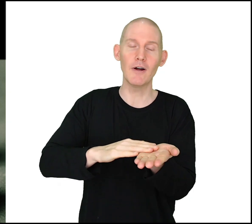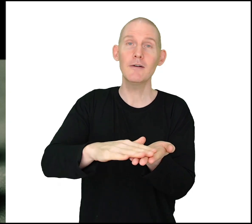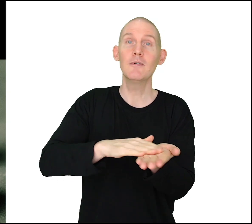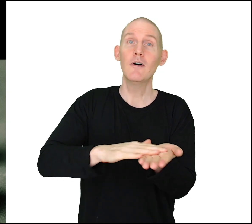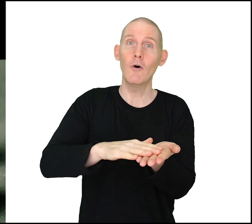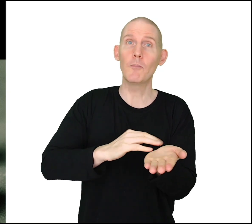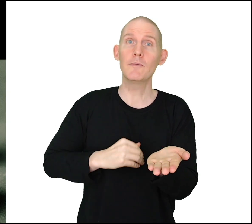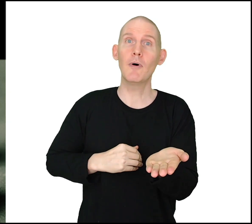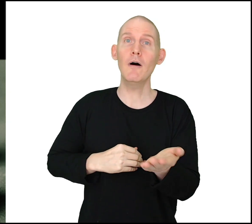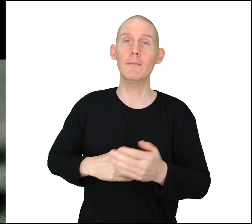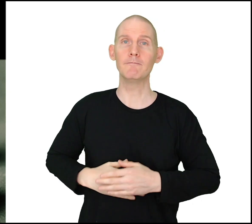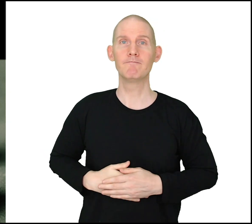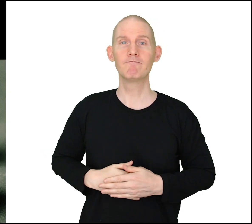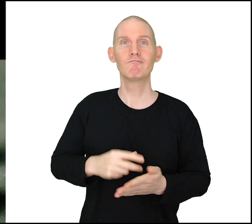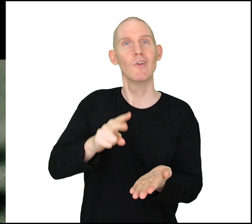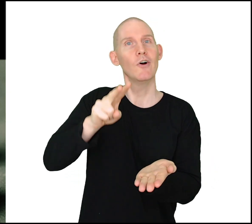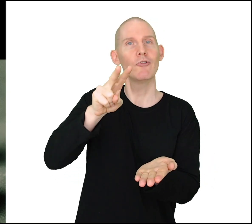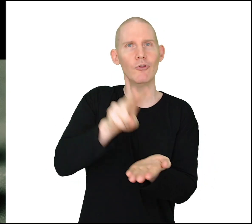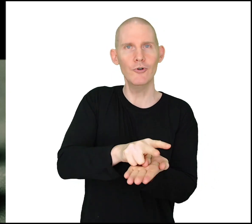our open palm. Lose.